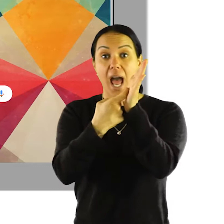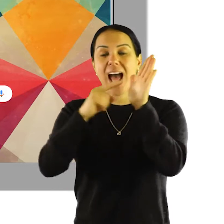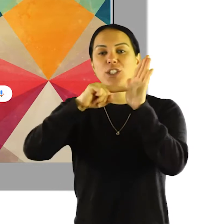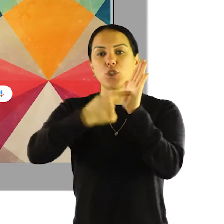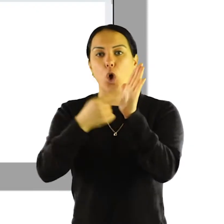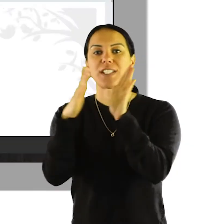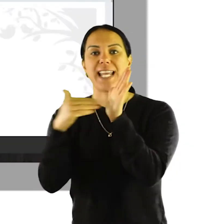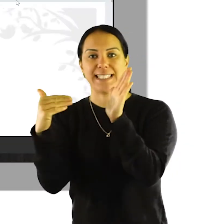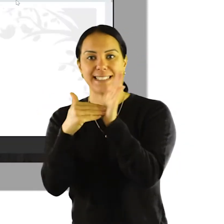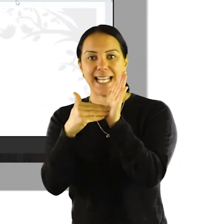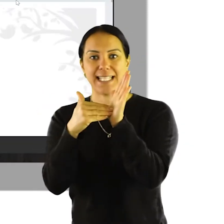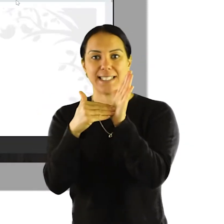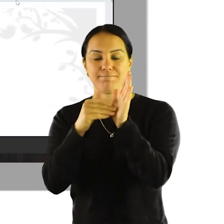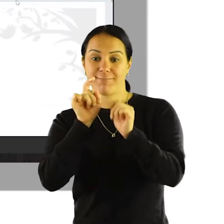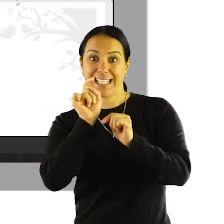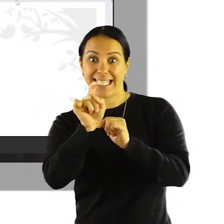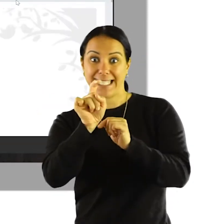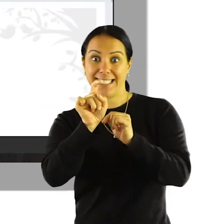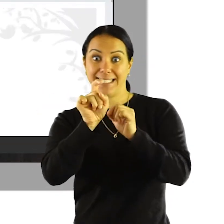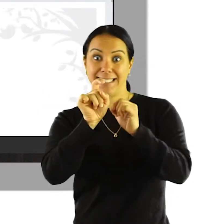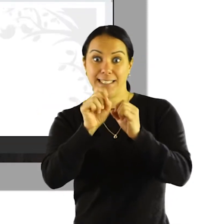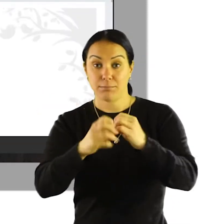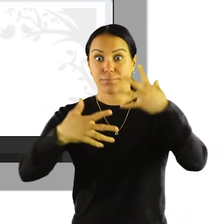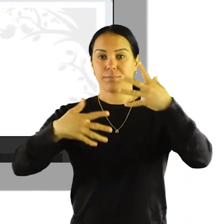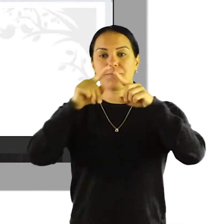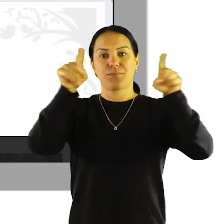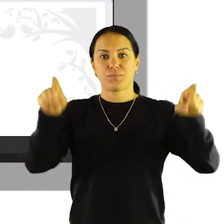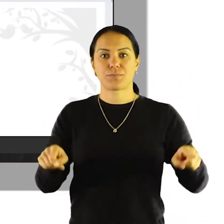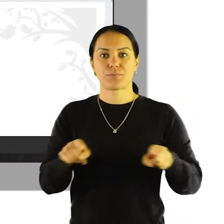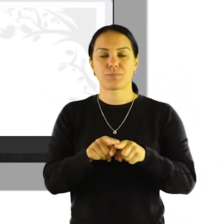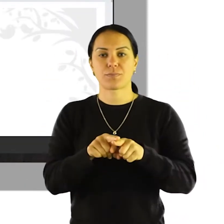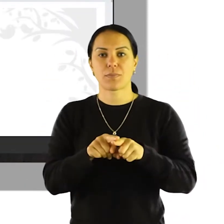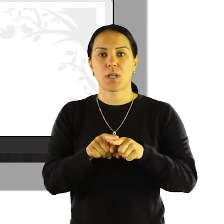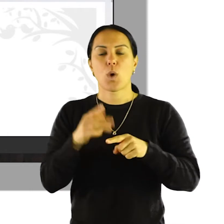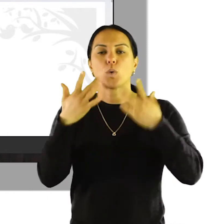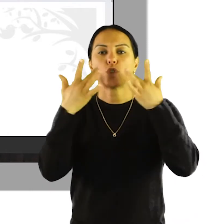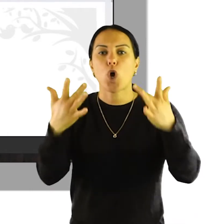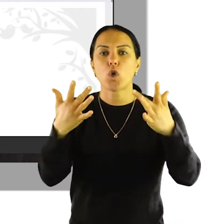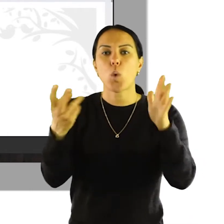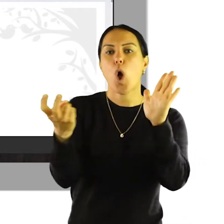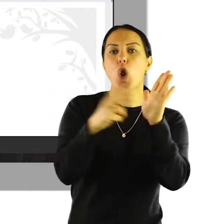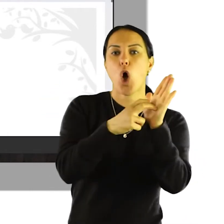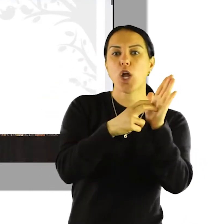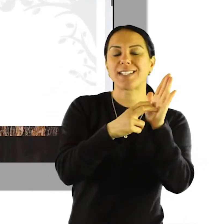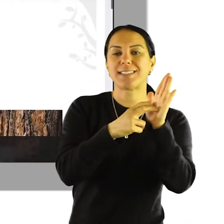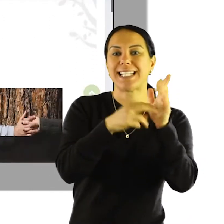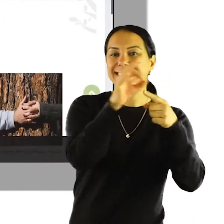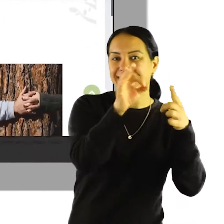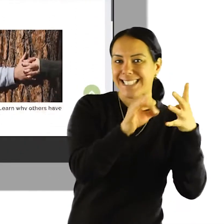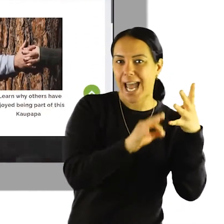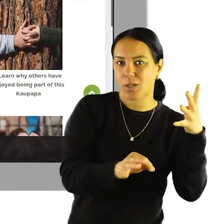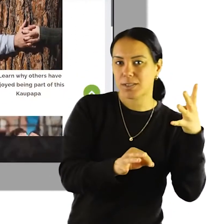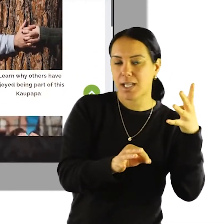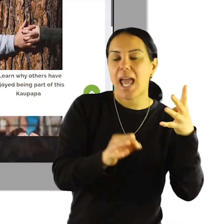rakauroroa.nz, and that will bring you to this main page, which will show you the login details